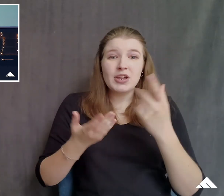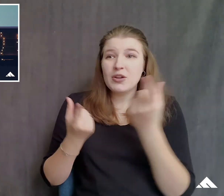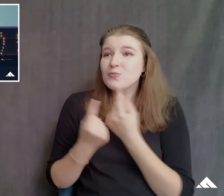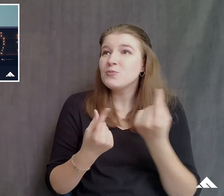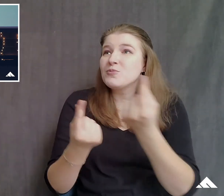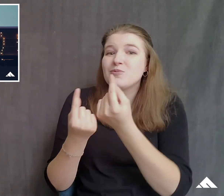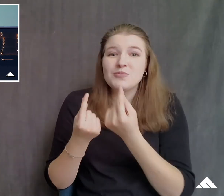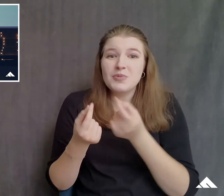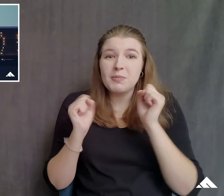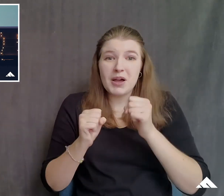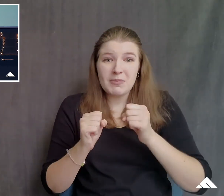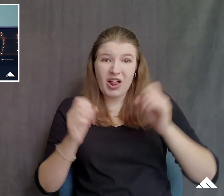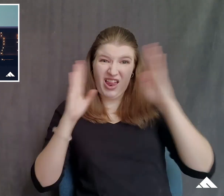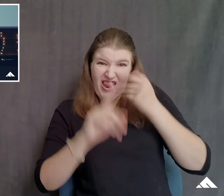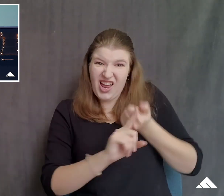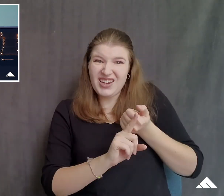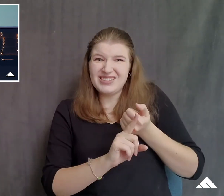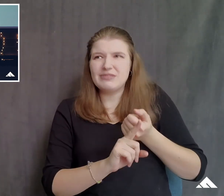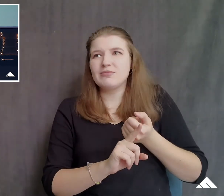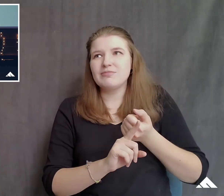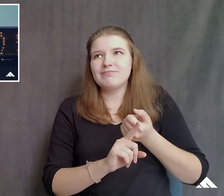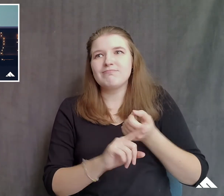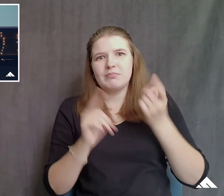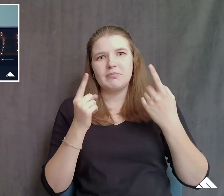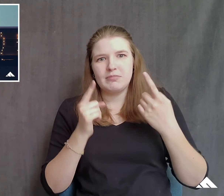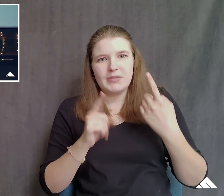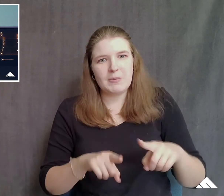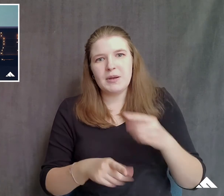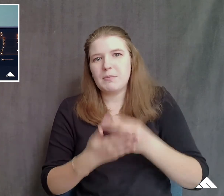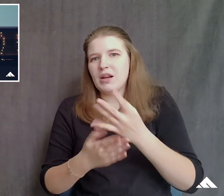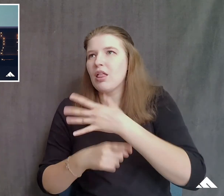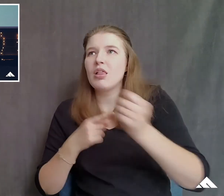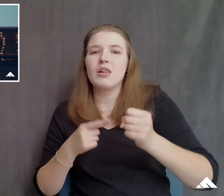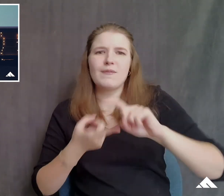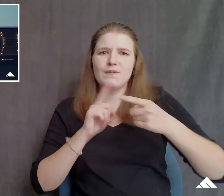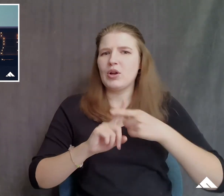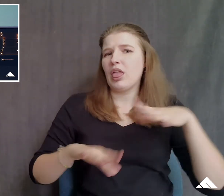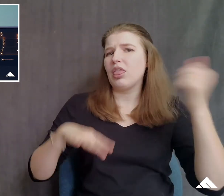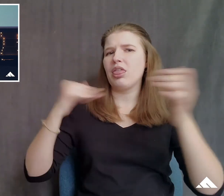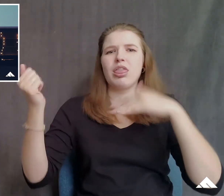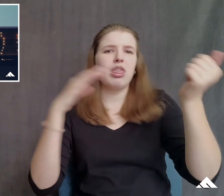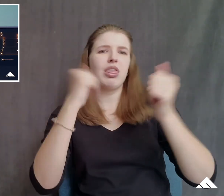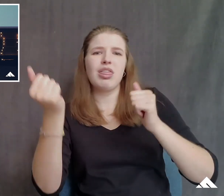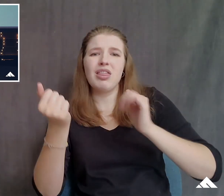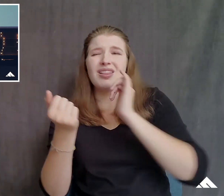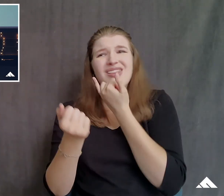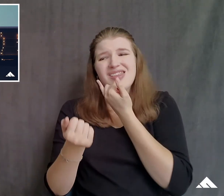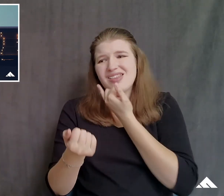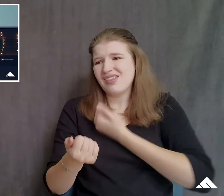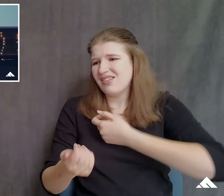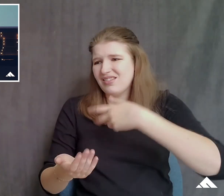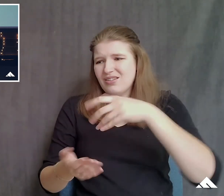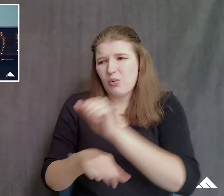you know, that might cause harm to himself does. And then the money runs out, and then all his friends leave. Then he finds himself laying upside down in a pig